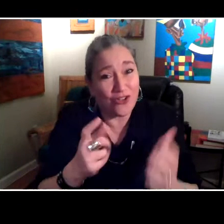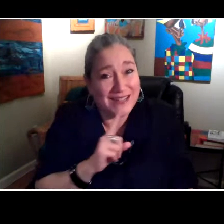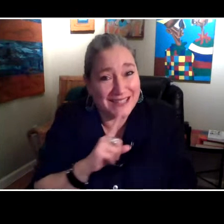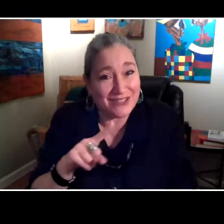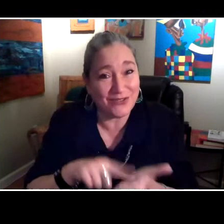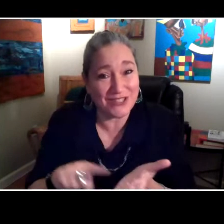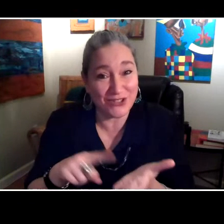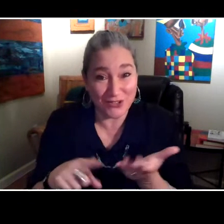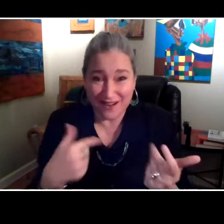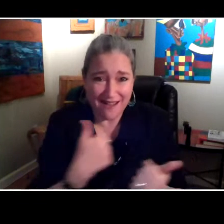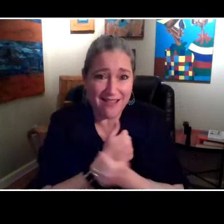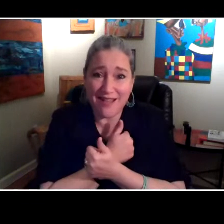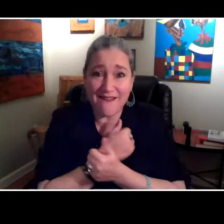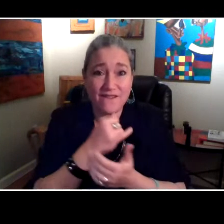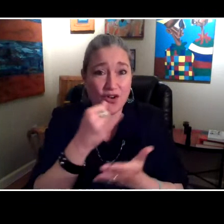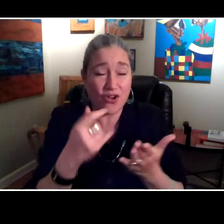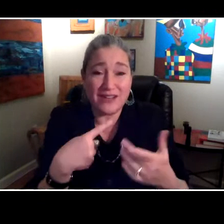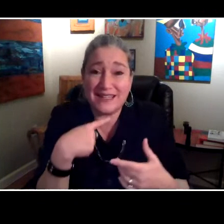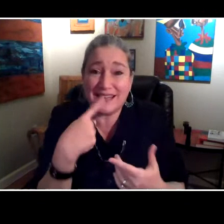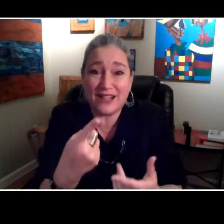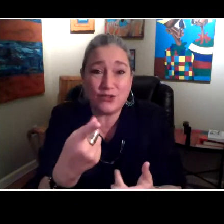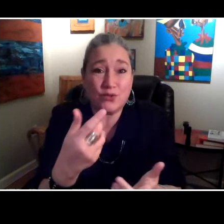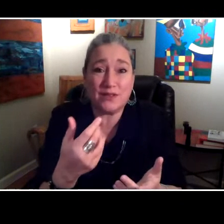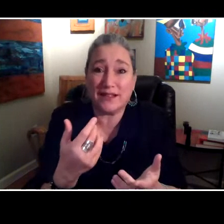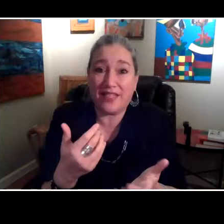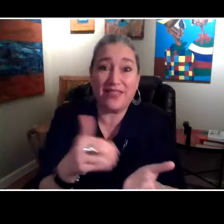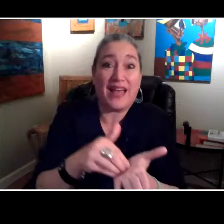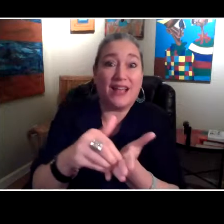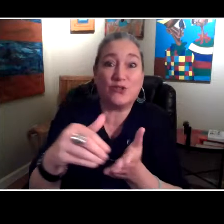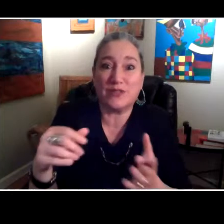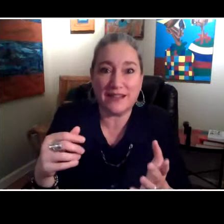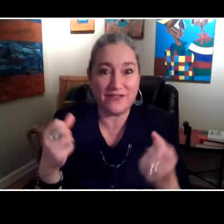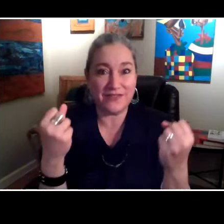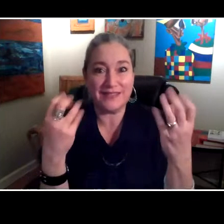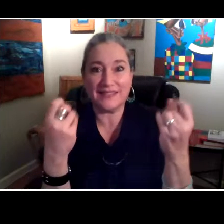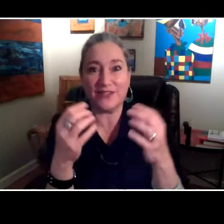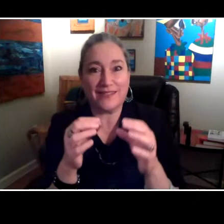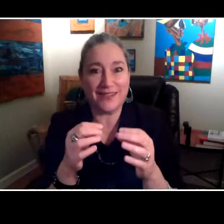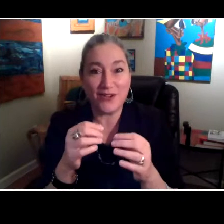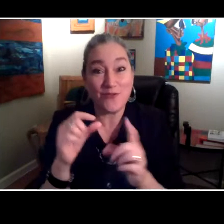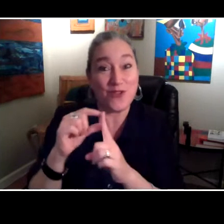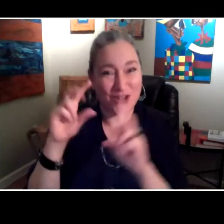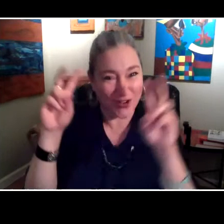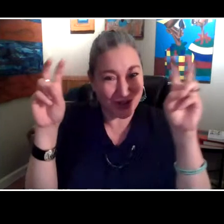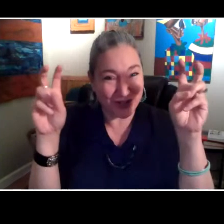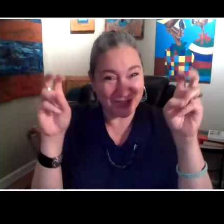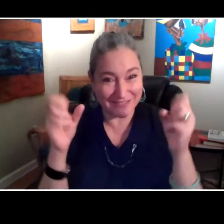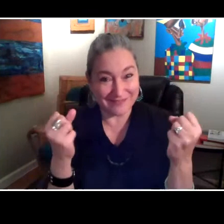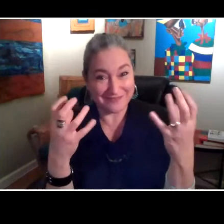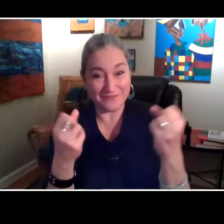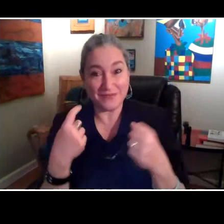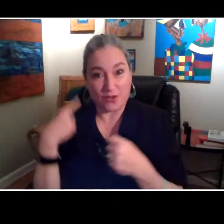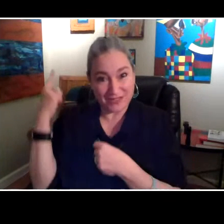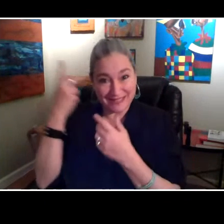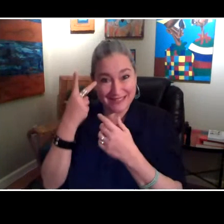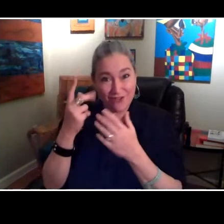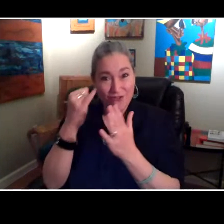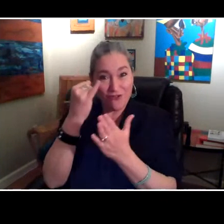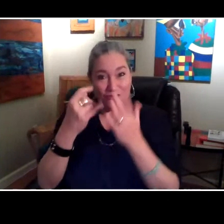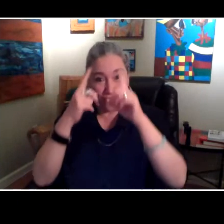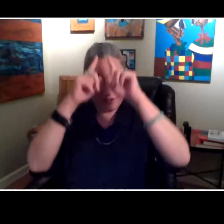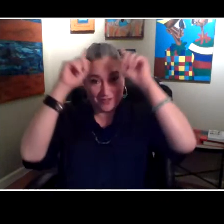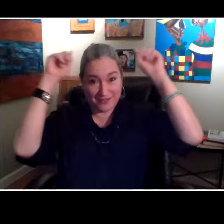participatory action research. And I used art in order to explore this. Not only do I love art because it